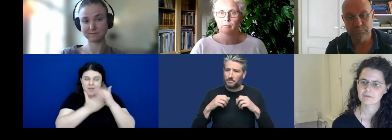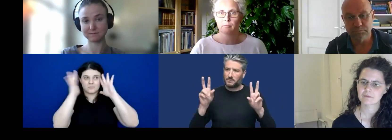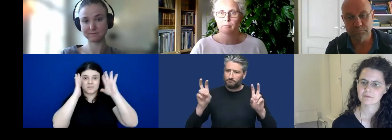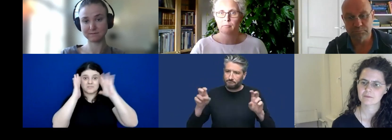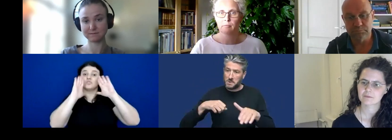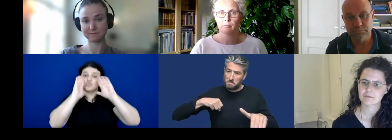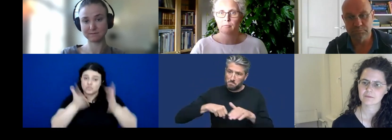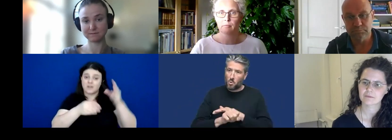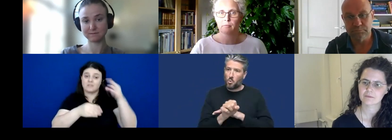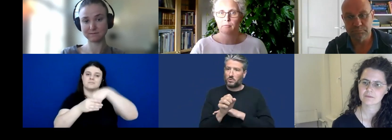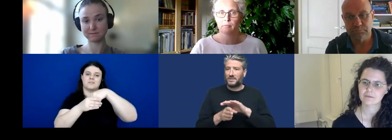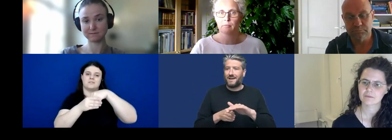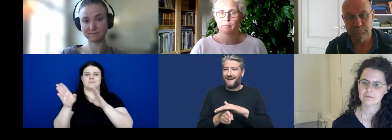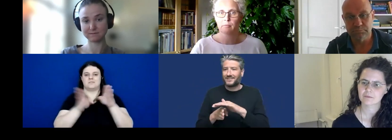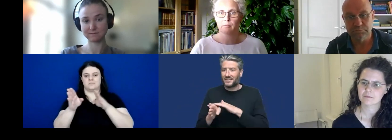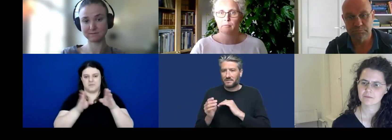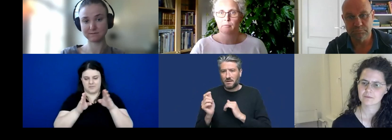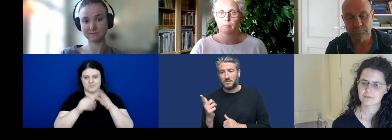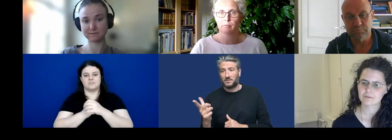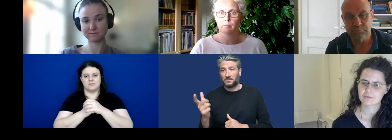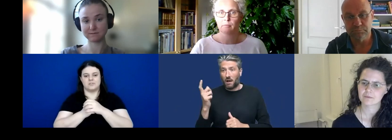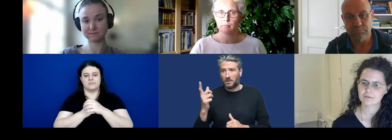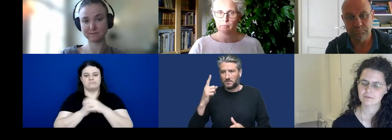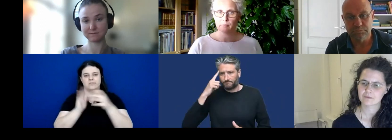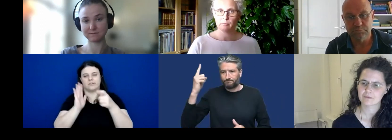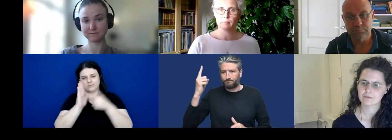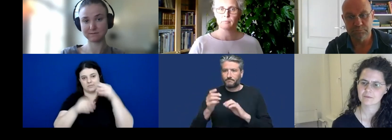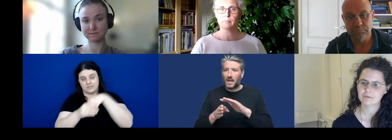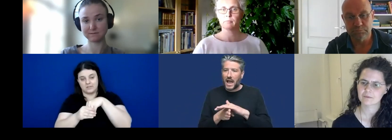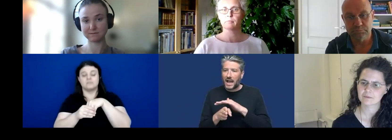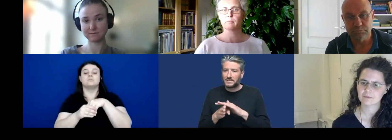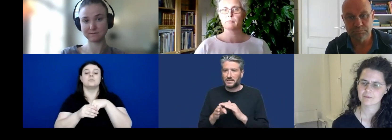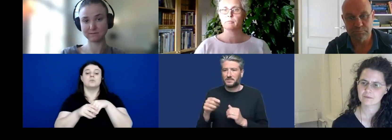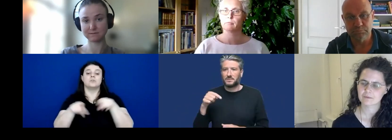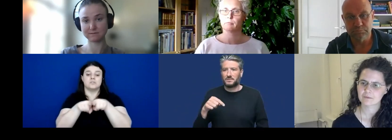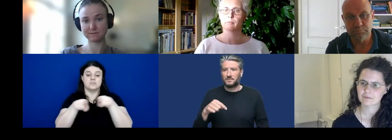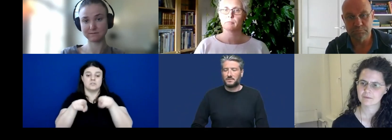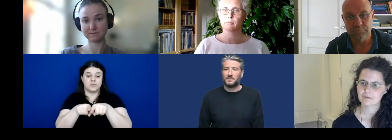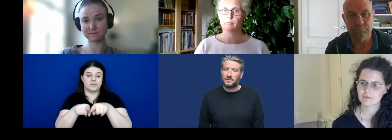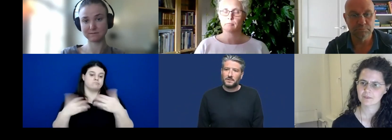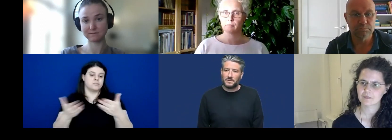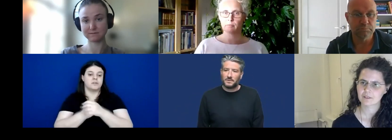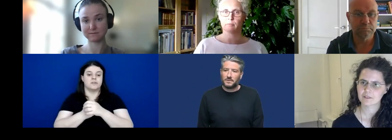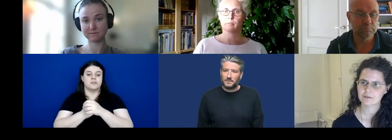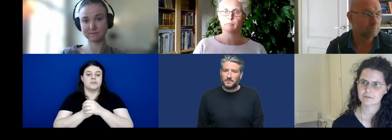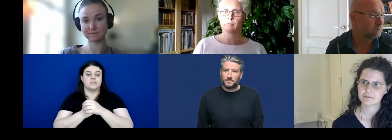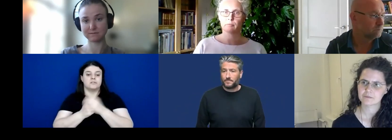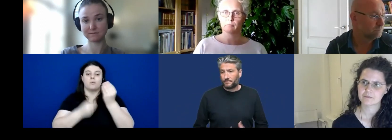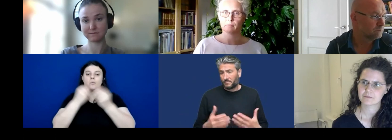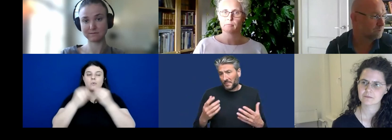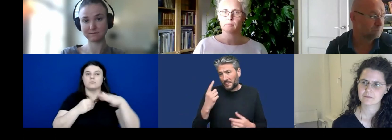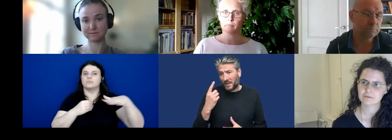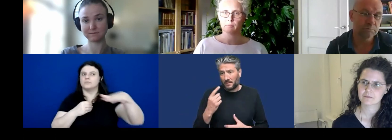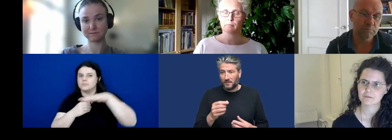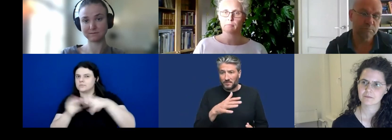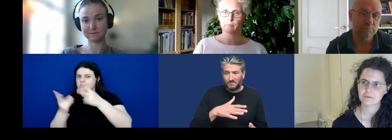that what drives companies is the size of the market, the